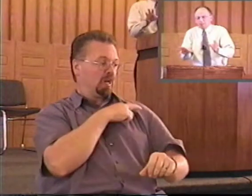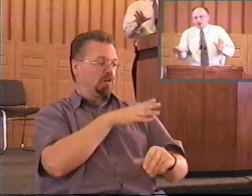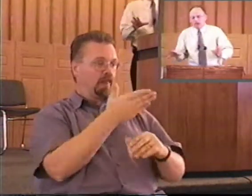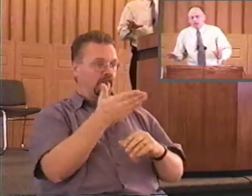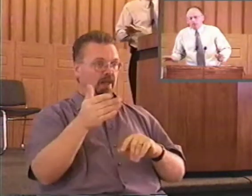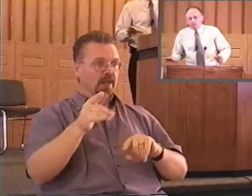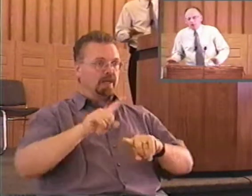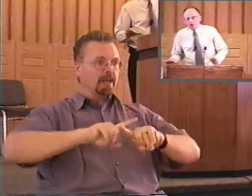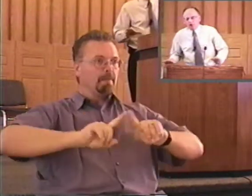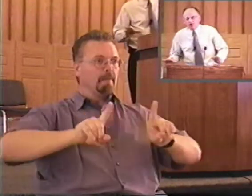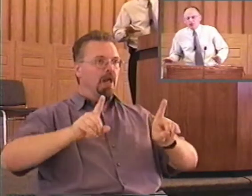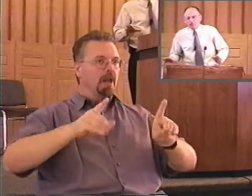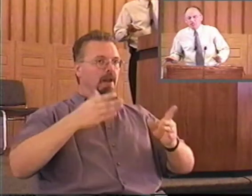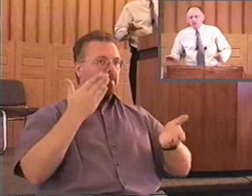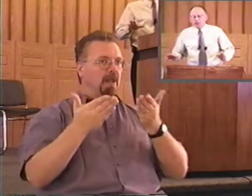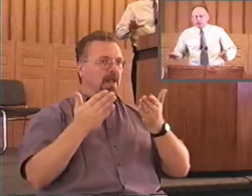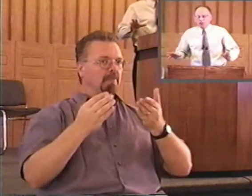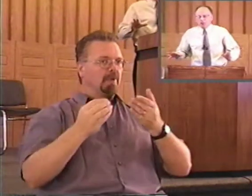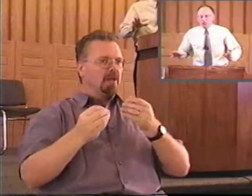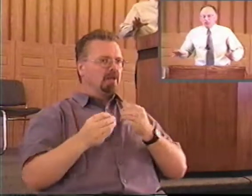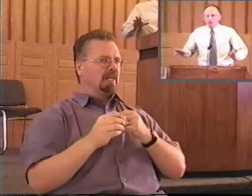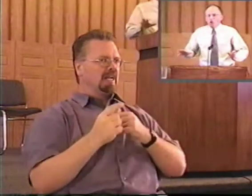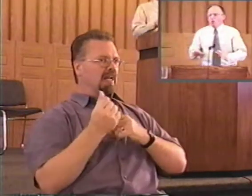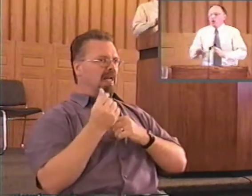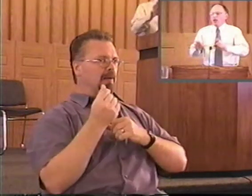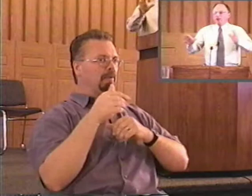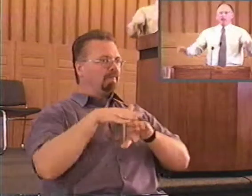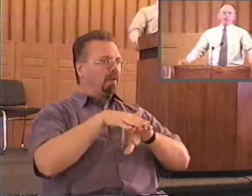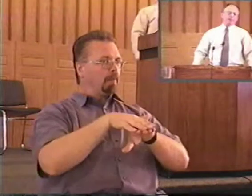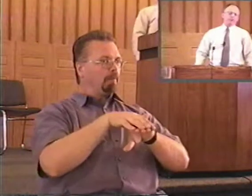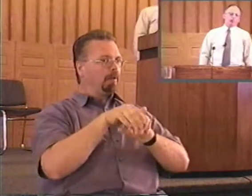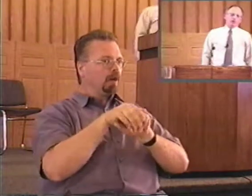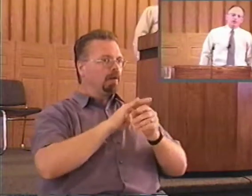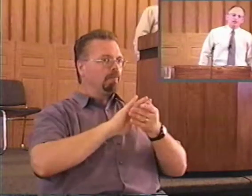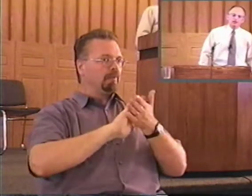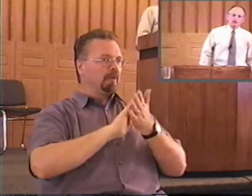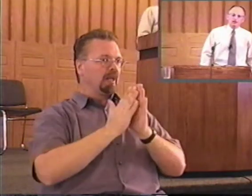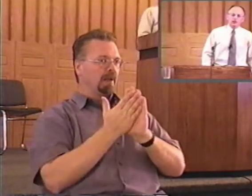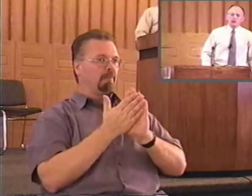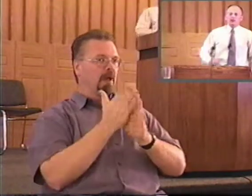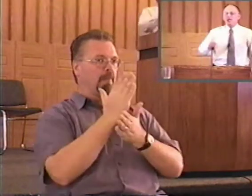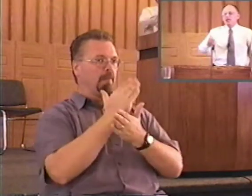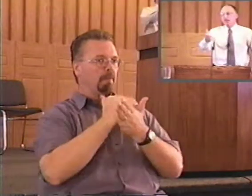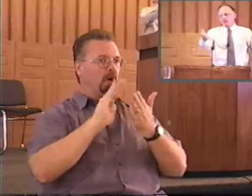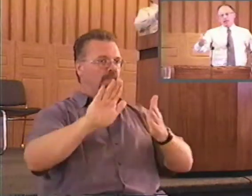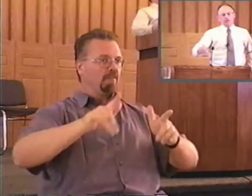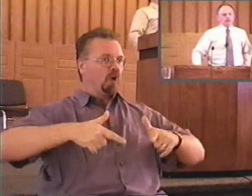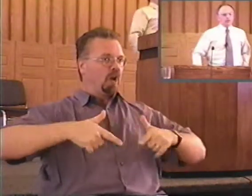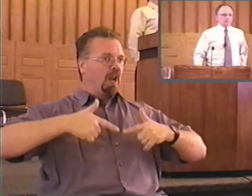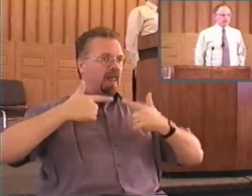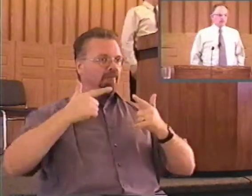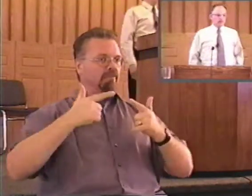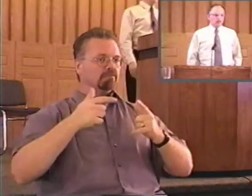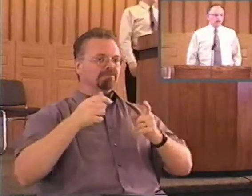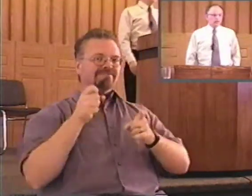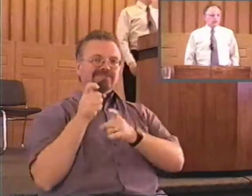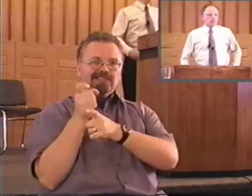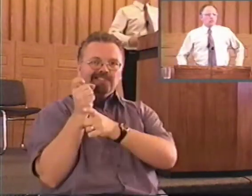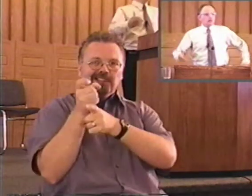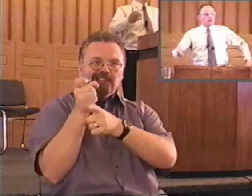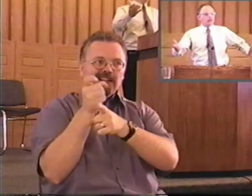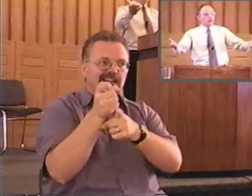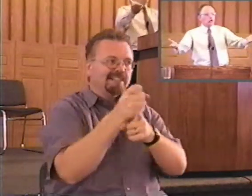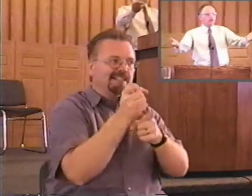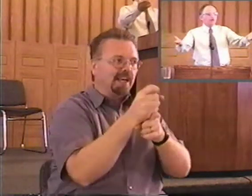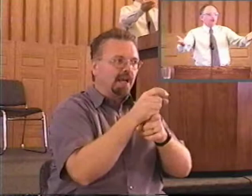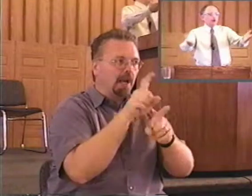certain aspects of hypocrisy can become a way of life for you. Teasing.